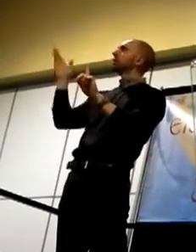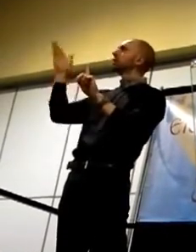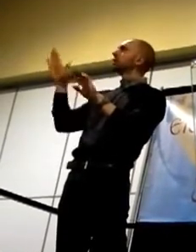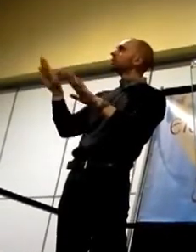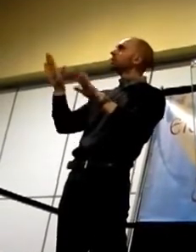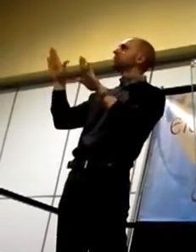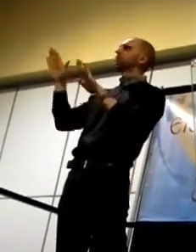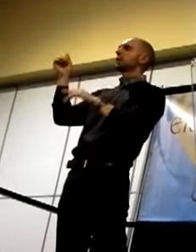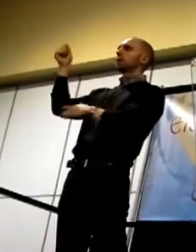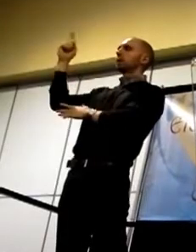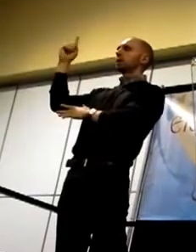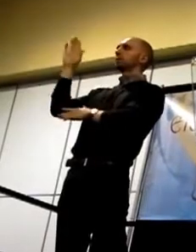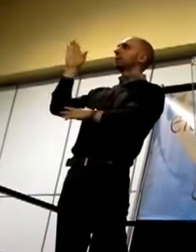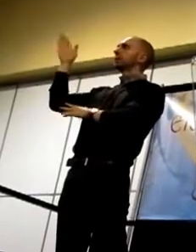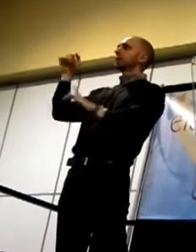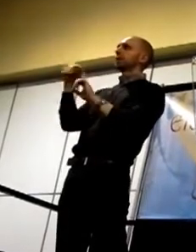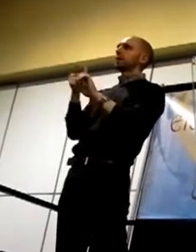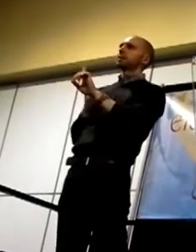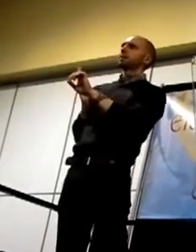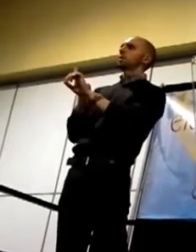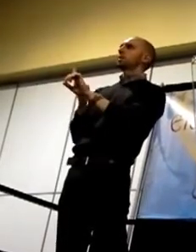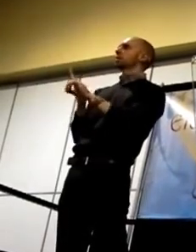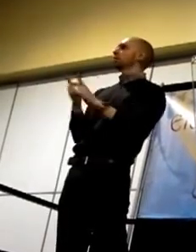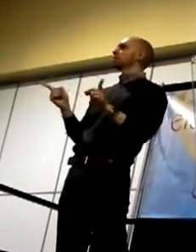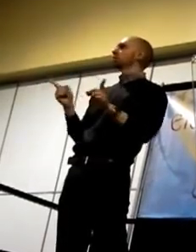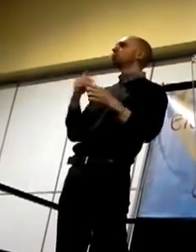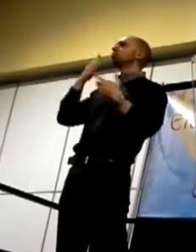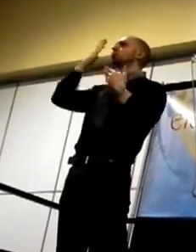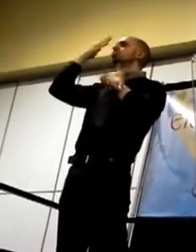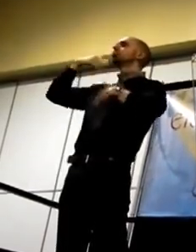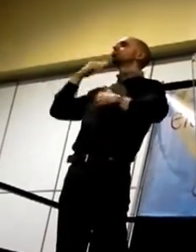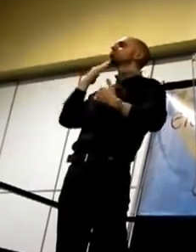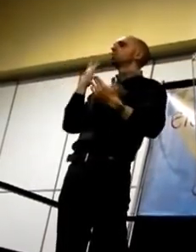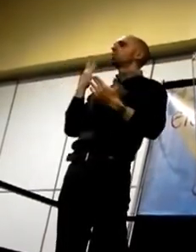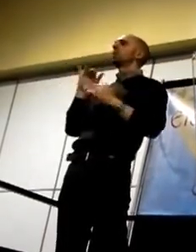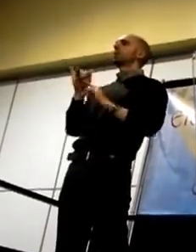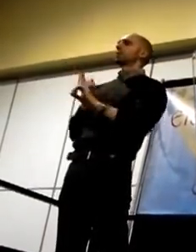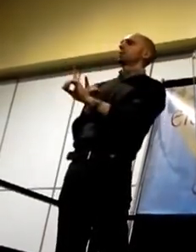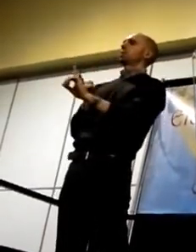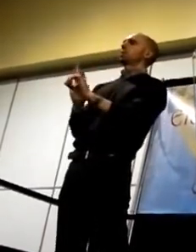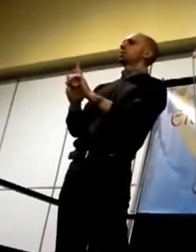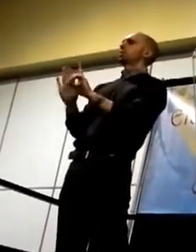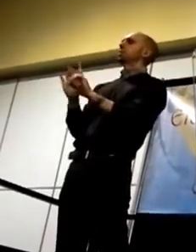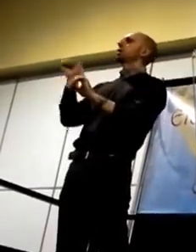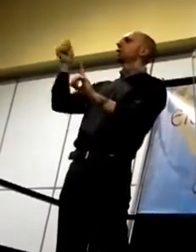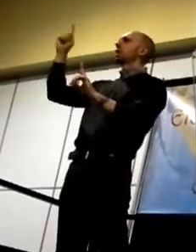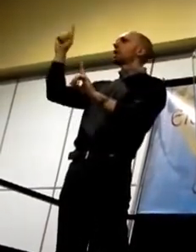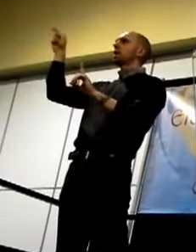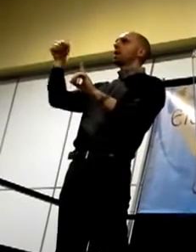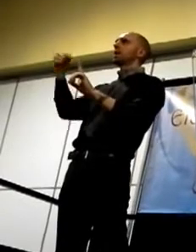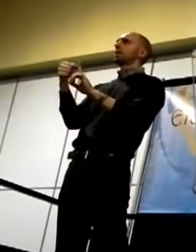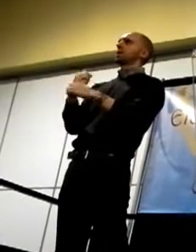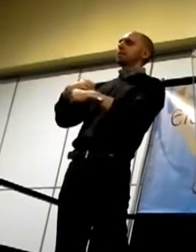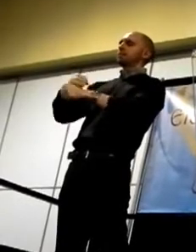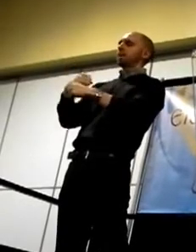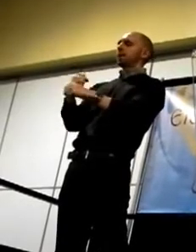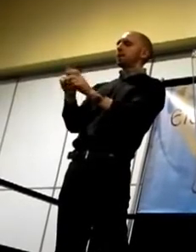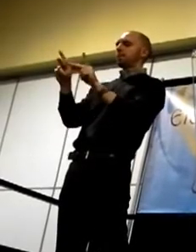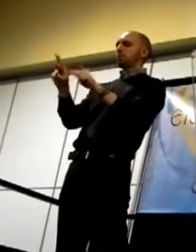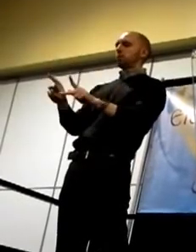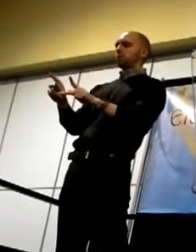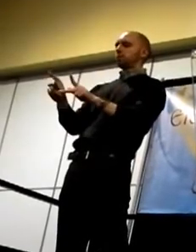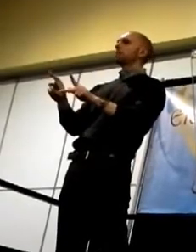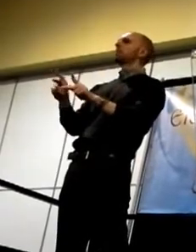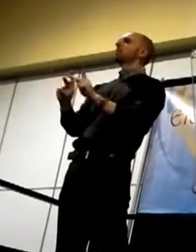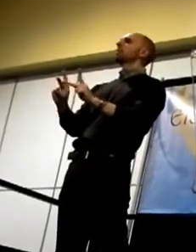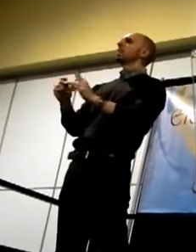Muslims, if you don't know it yet. Allah subhanahu wa ta'ala made this very single, clear mission.